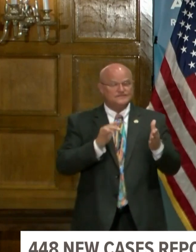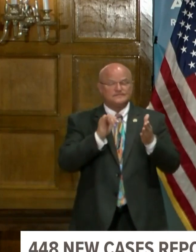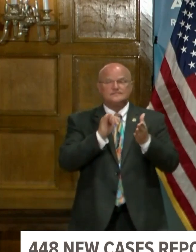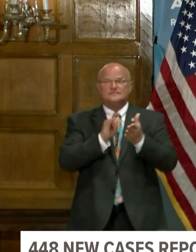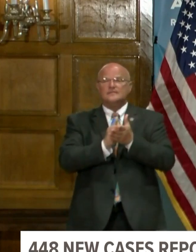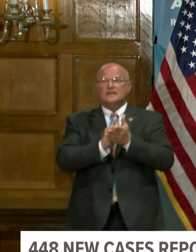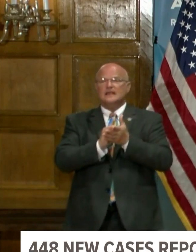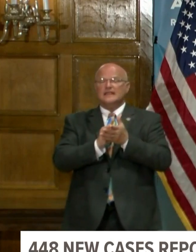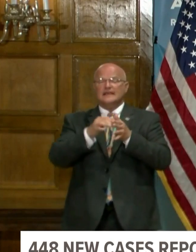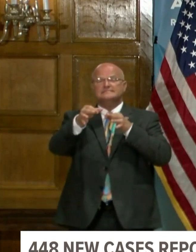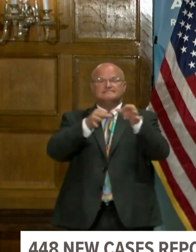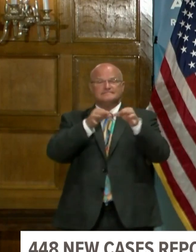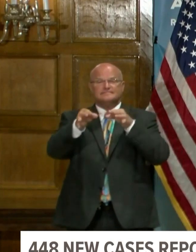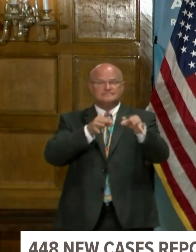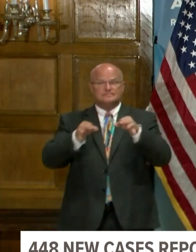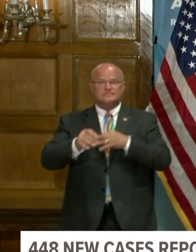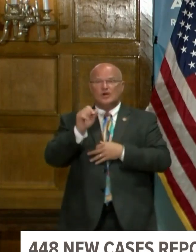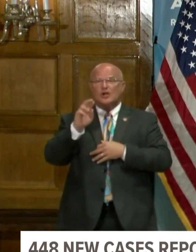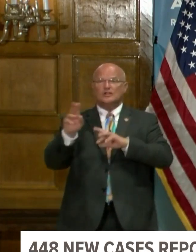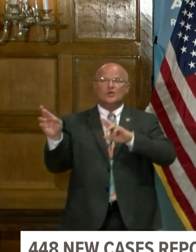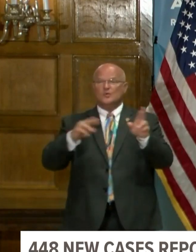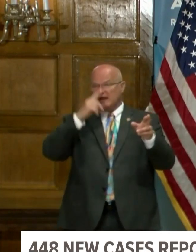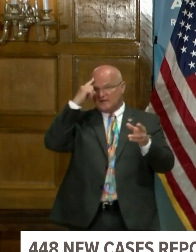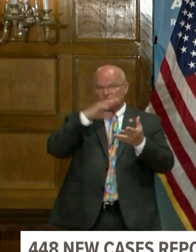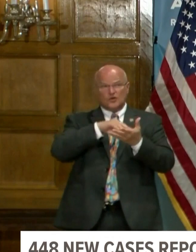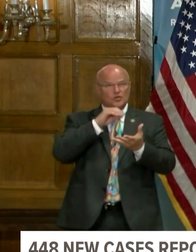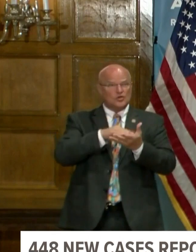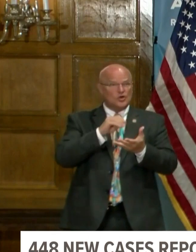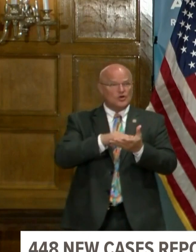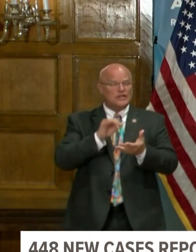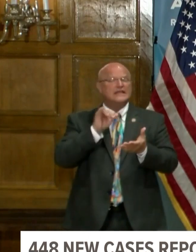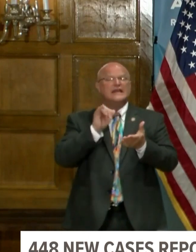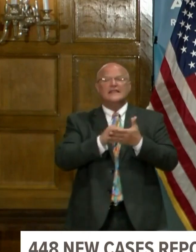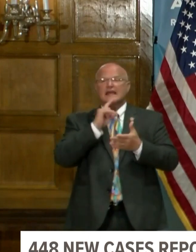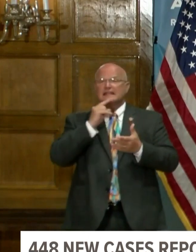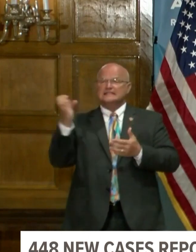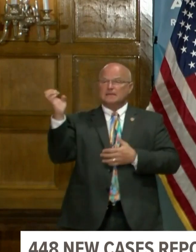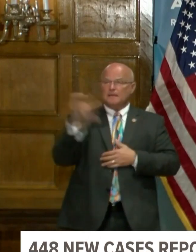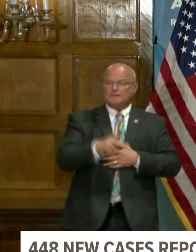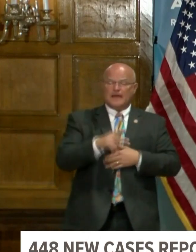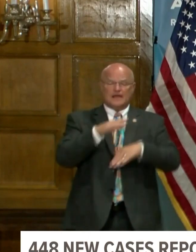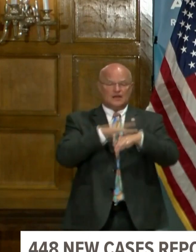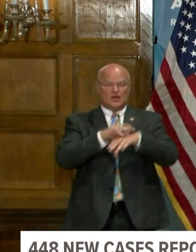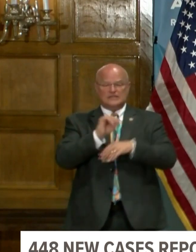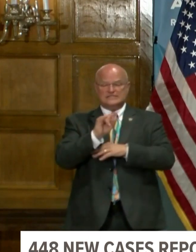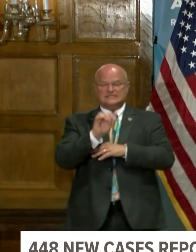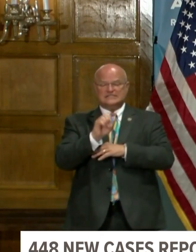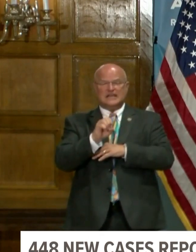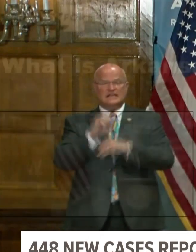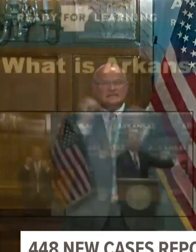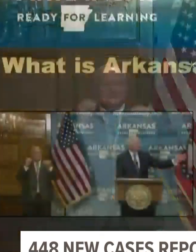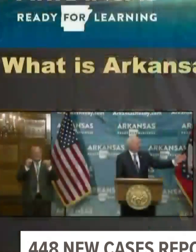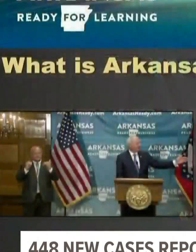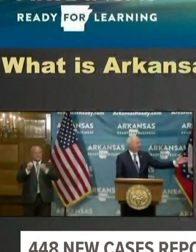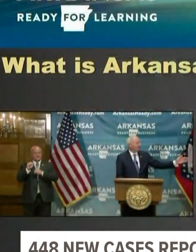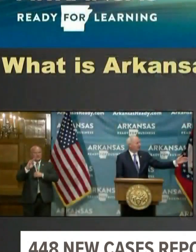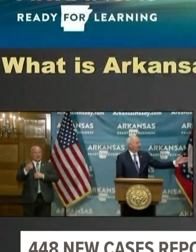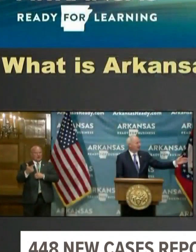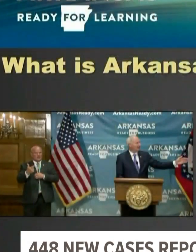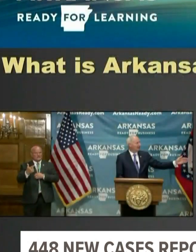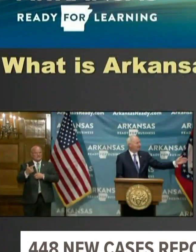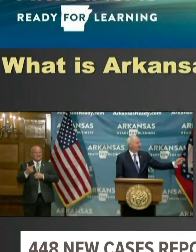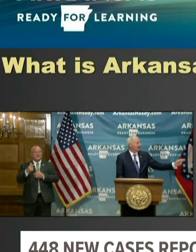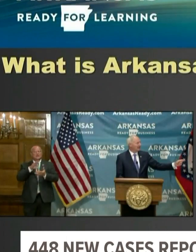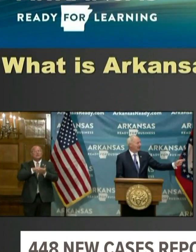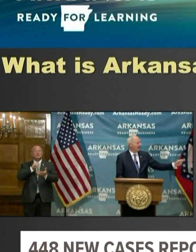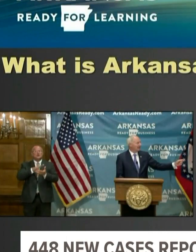that explains Arkansas Ready for Learning, which is returning to on-site instruction in August, flexibility